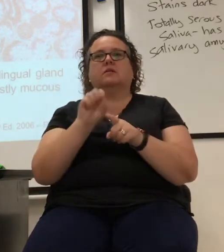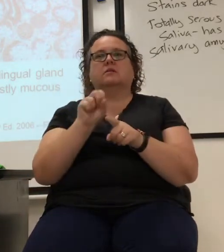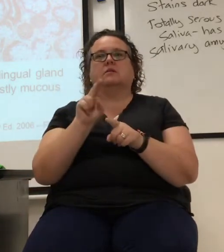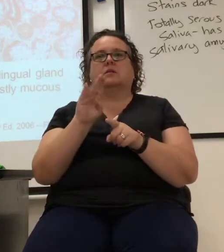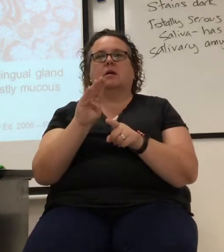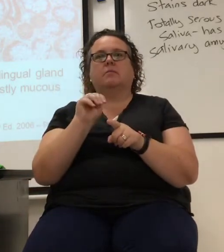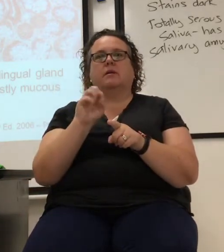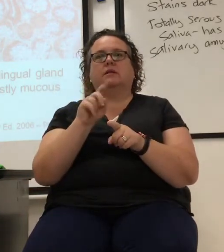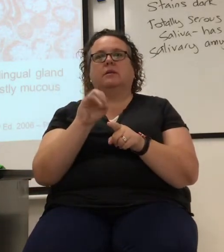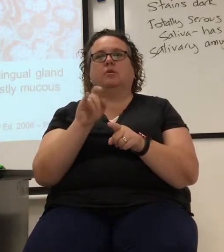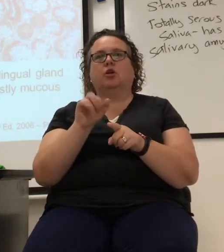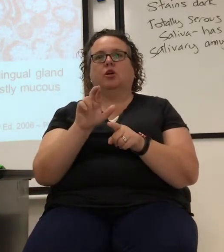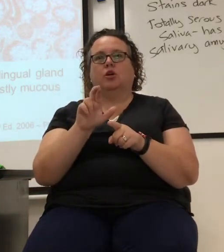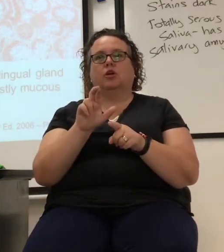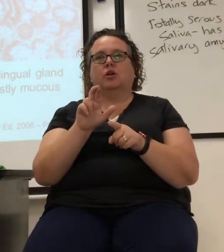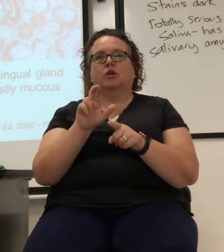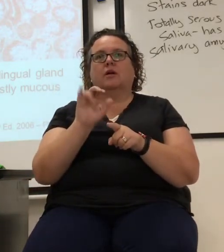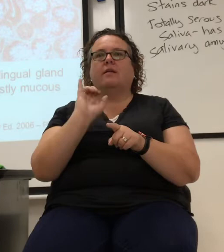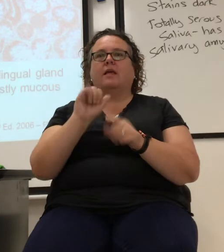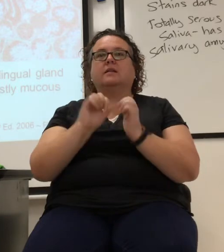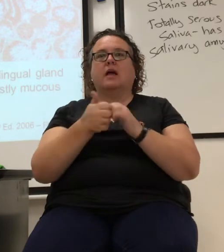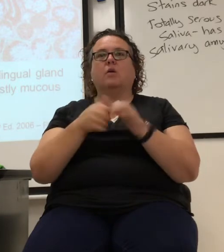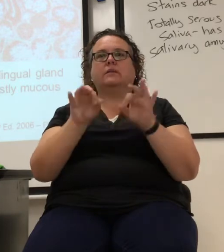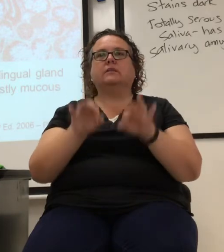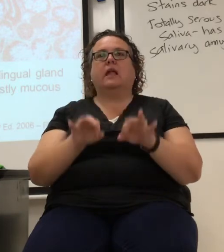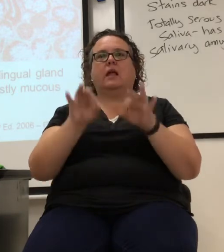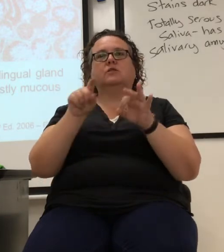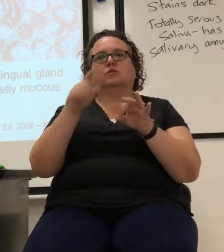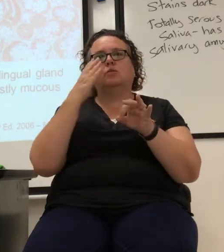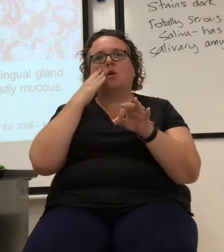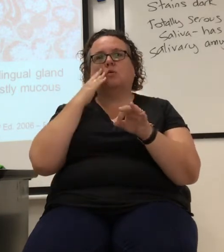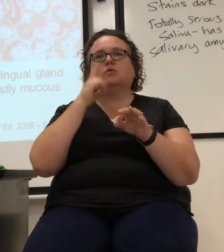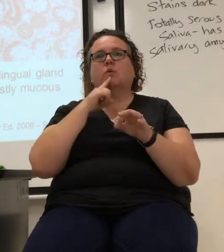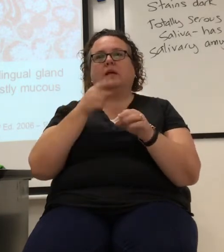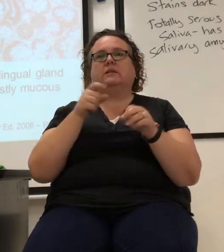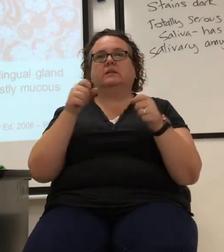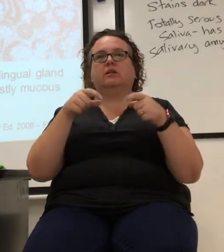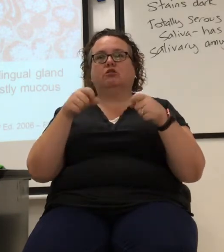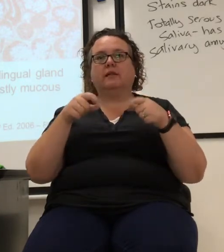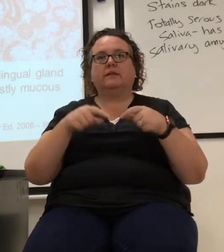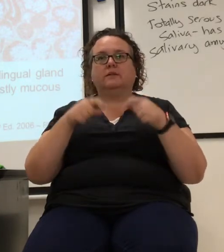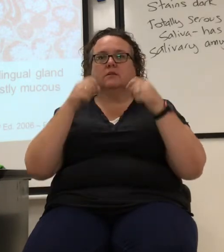the medium ductway, that's how it stains. If you know, it secretes